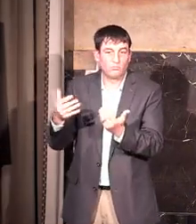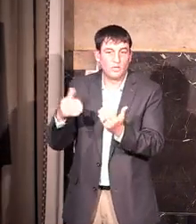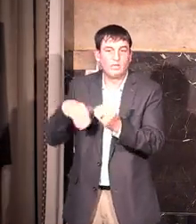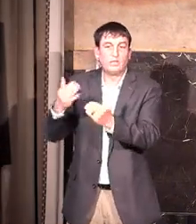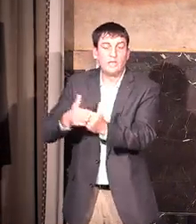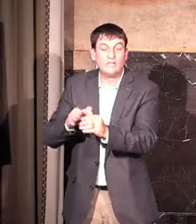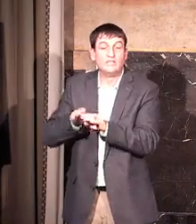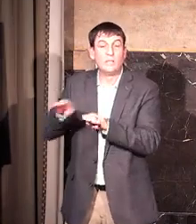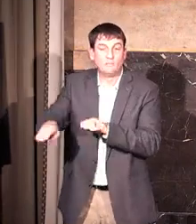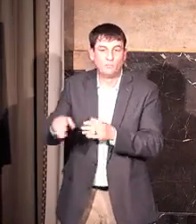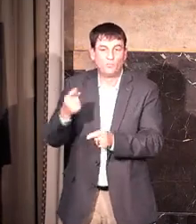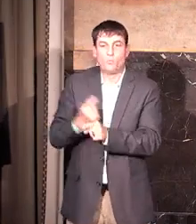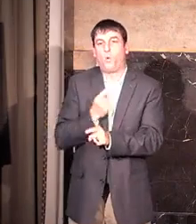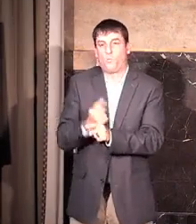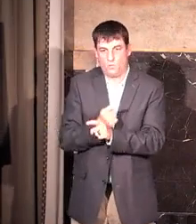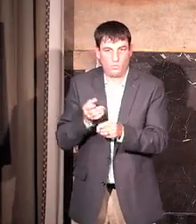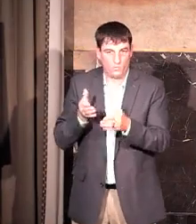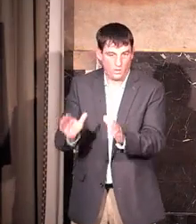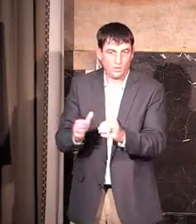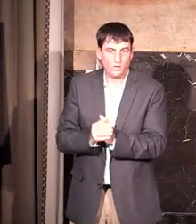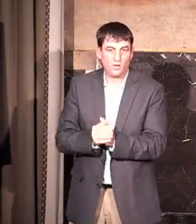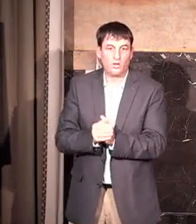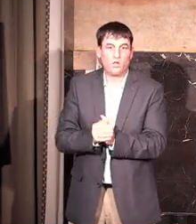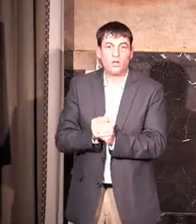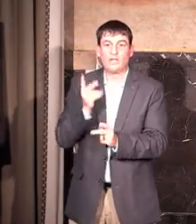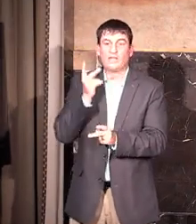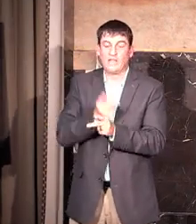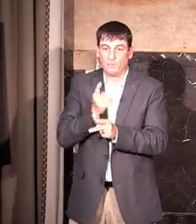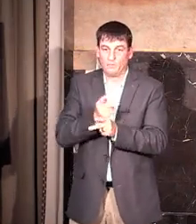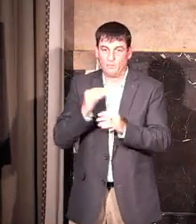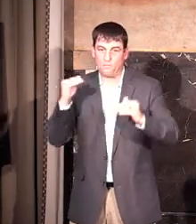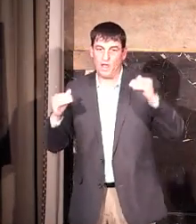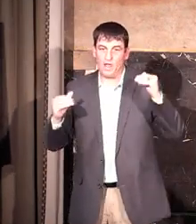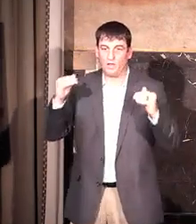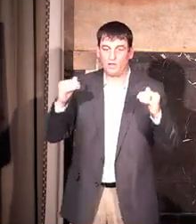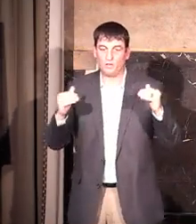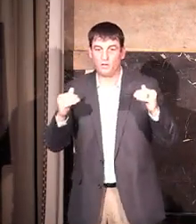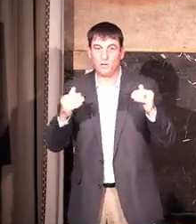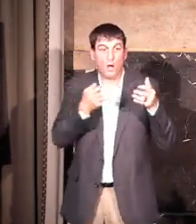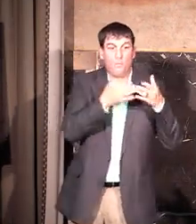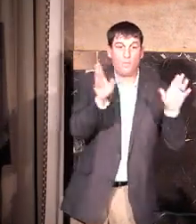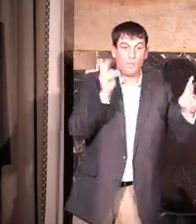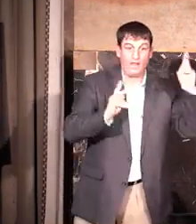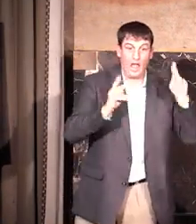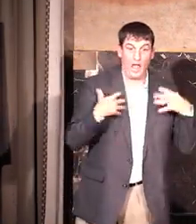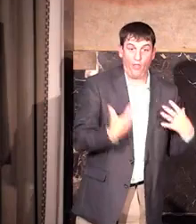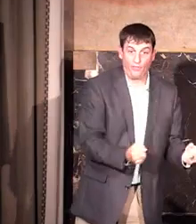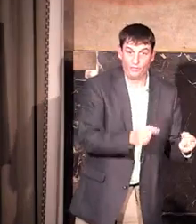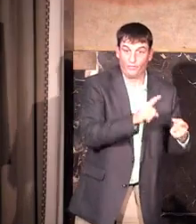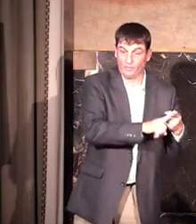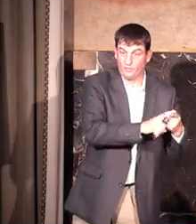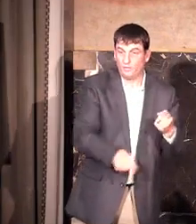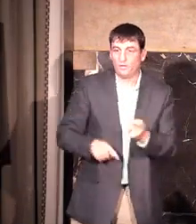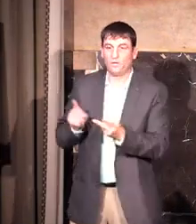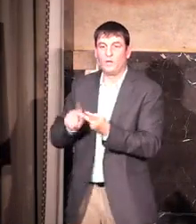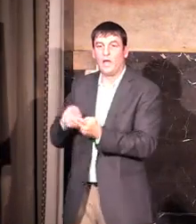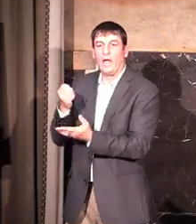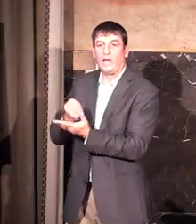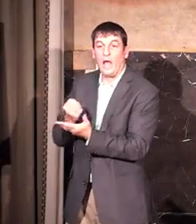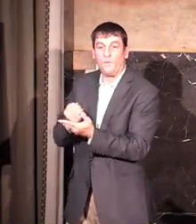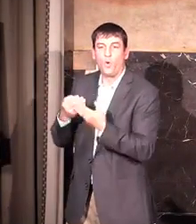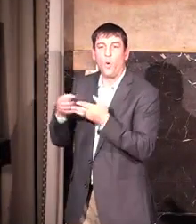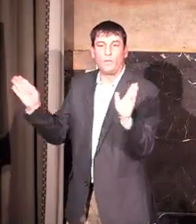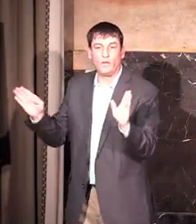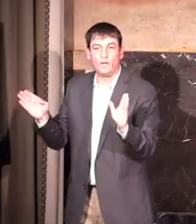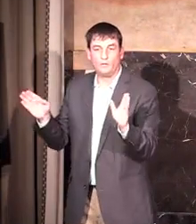appropriate and tries to maintain that balance between public health on the one hand and opening our economy